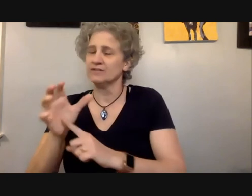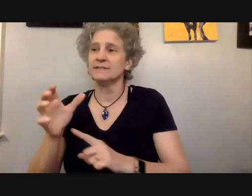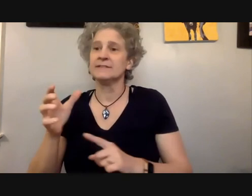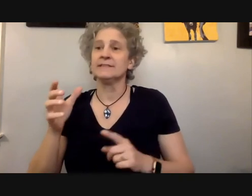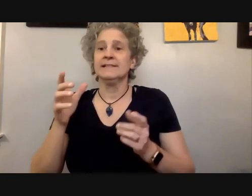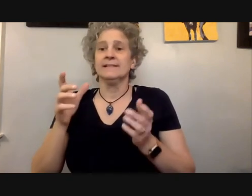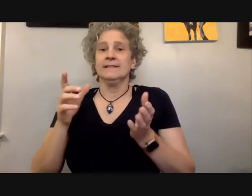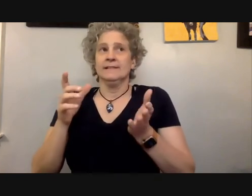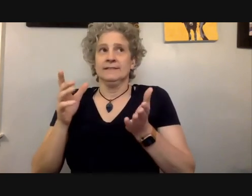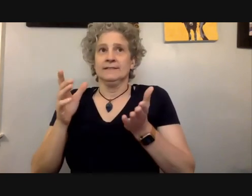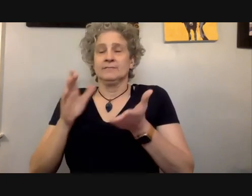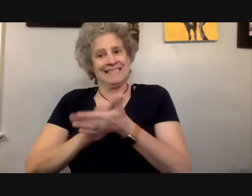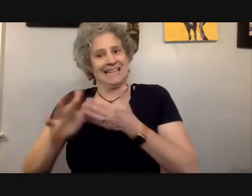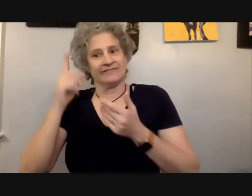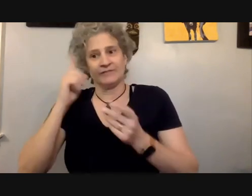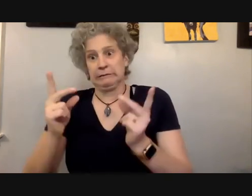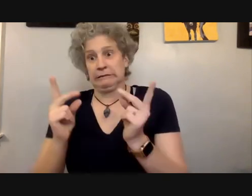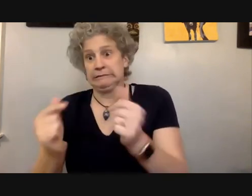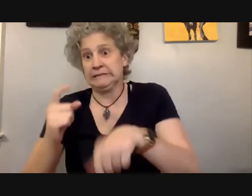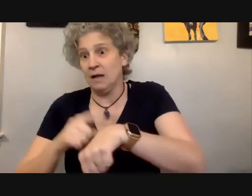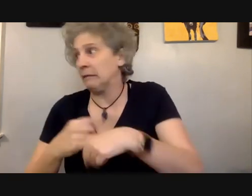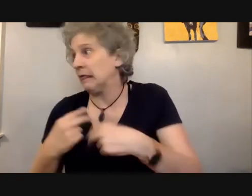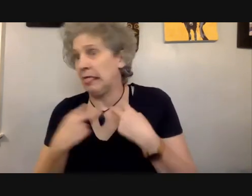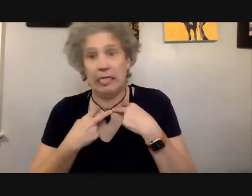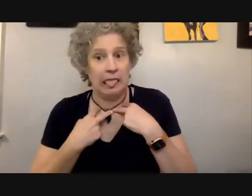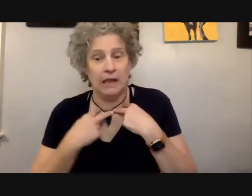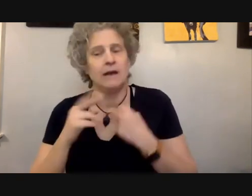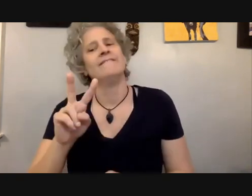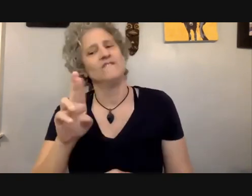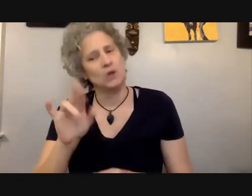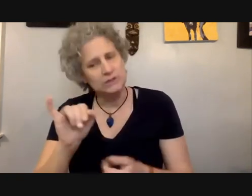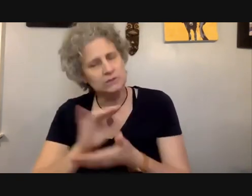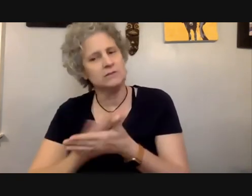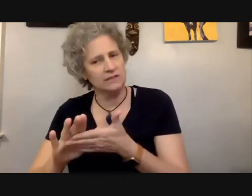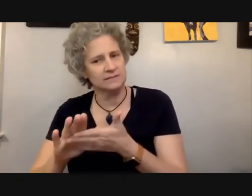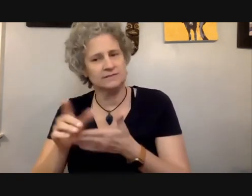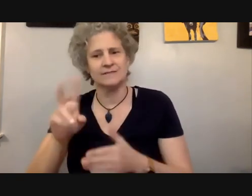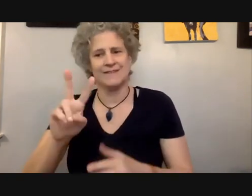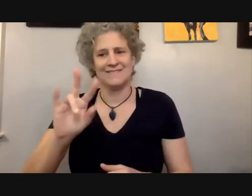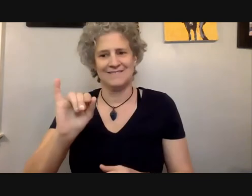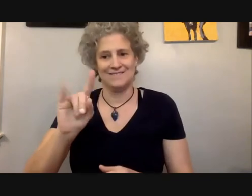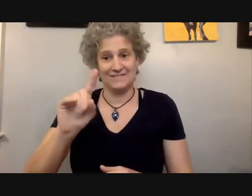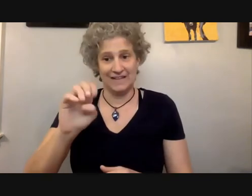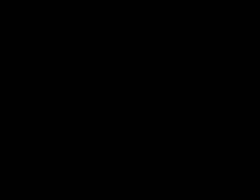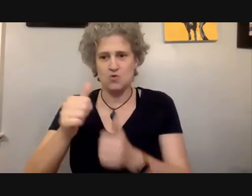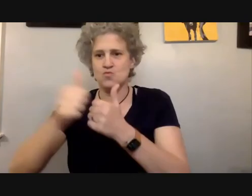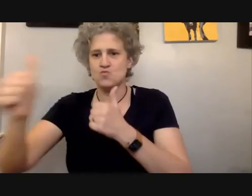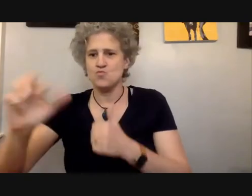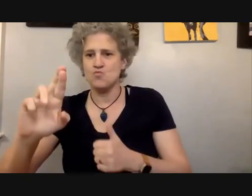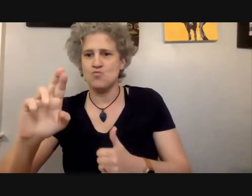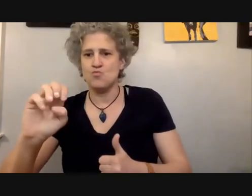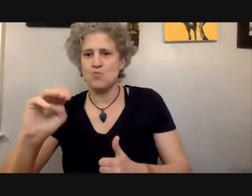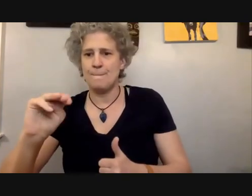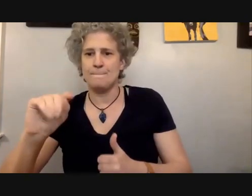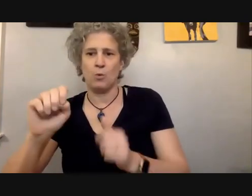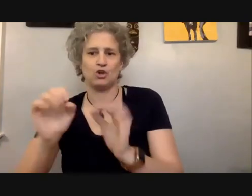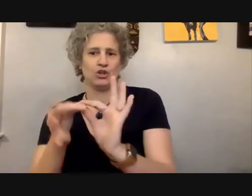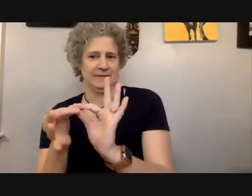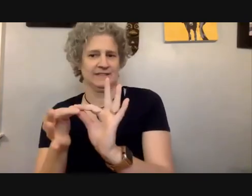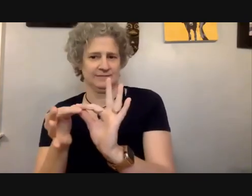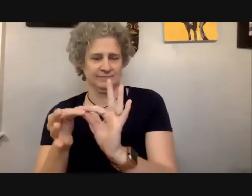there it says VRI. That's becoming very popular now, and it's nice if it's a last minute emergency. That